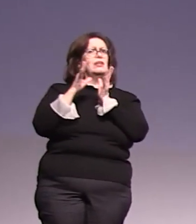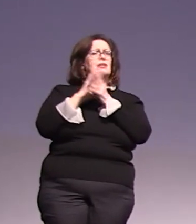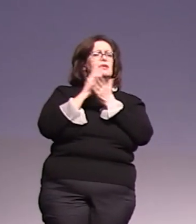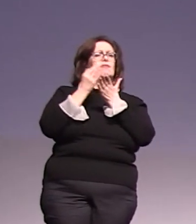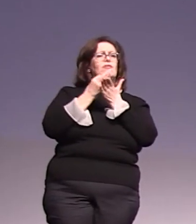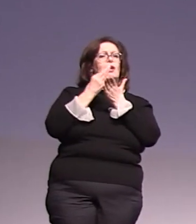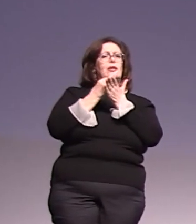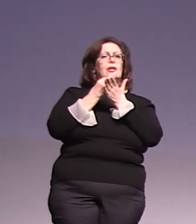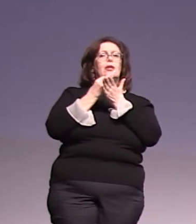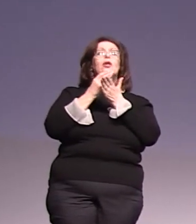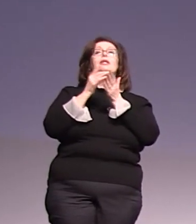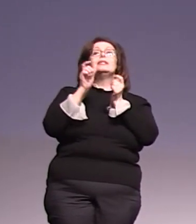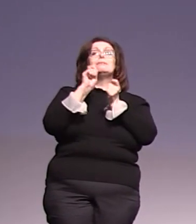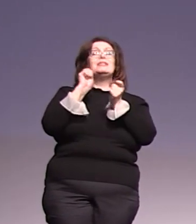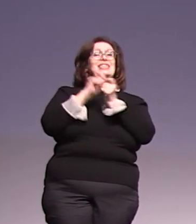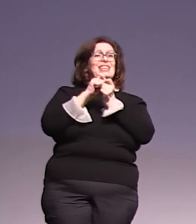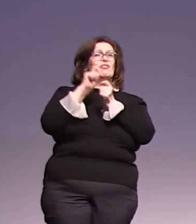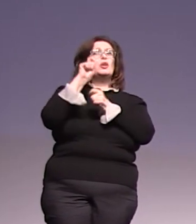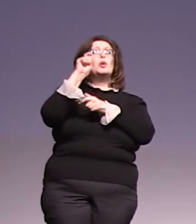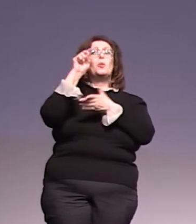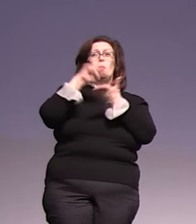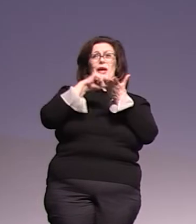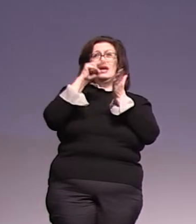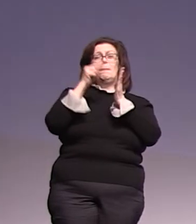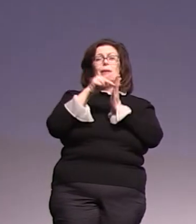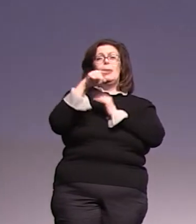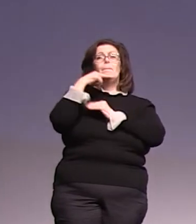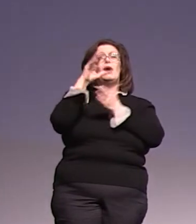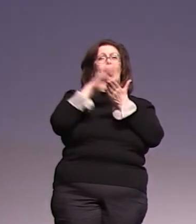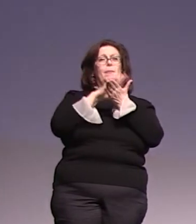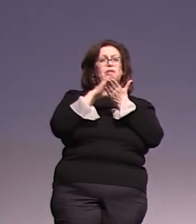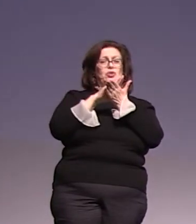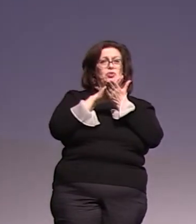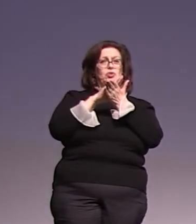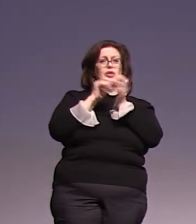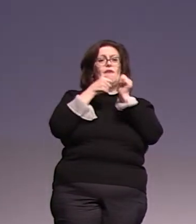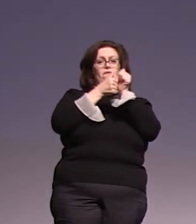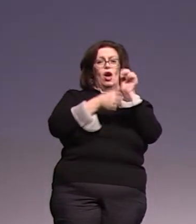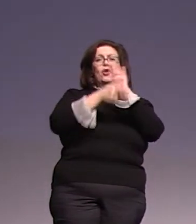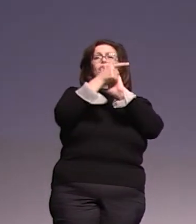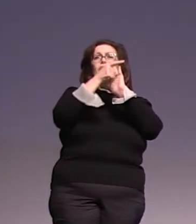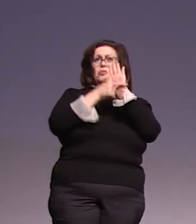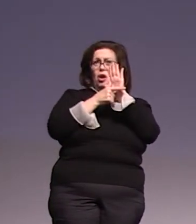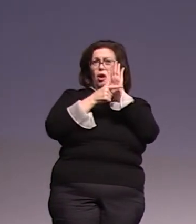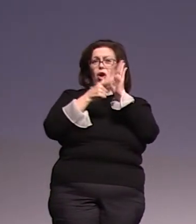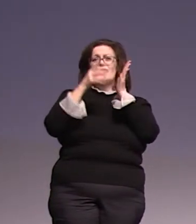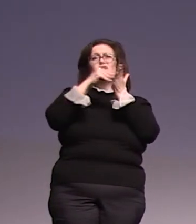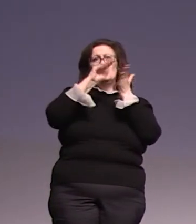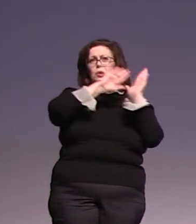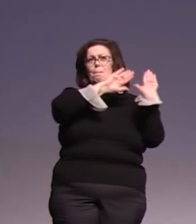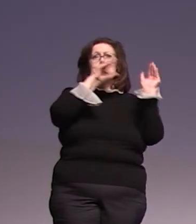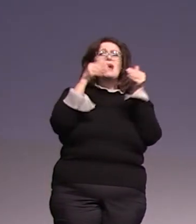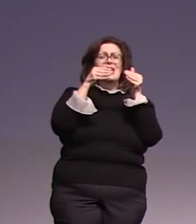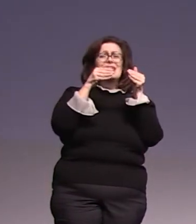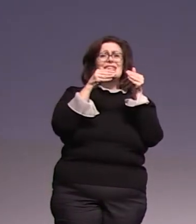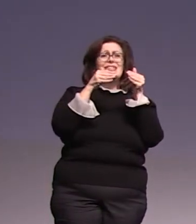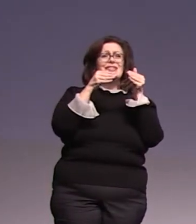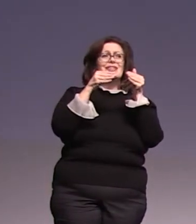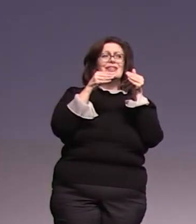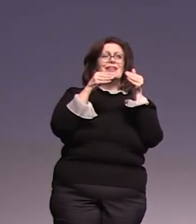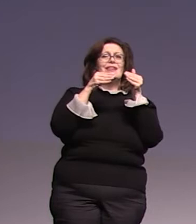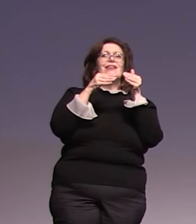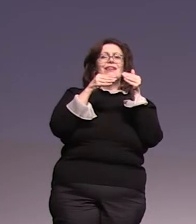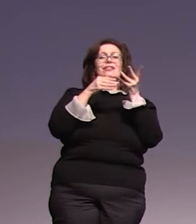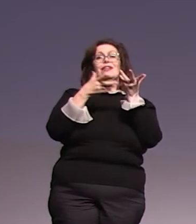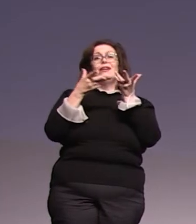about public schools. That is currently what is in the law. I know there's been a lot. There's student-based funding formula here, and then I always like to say, way over